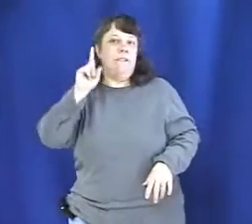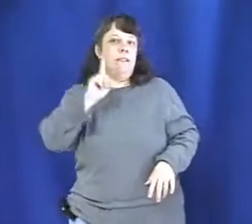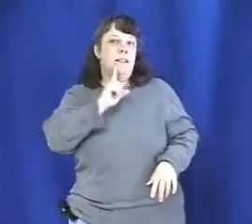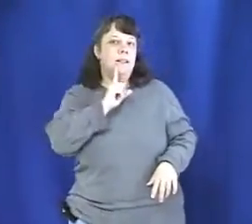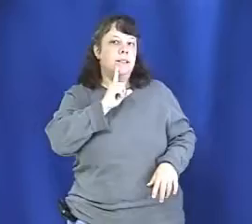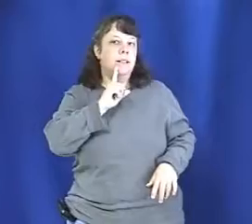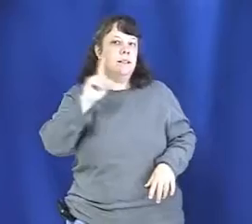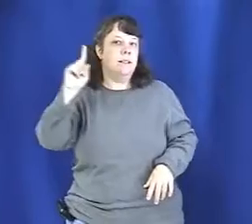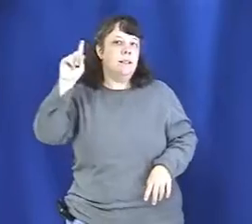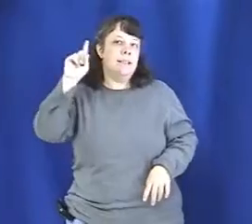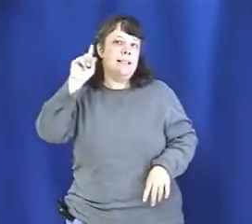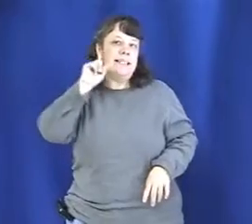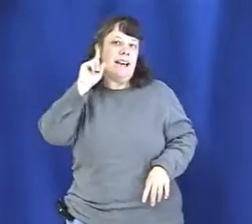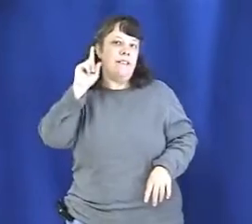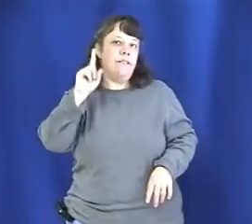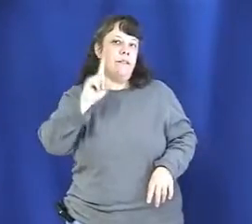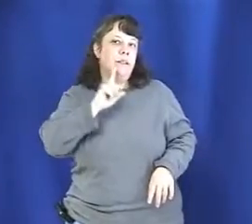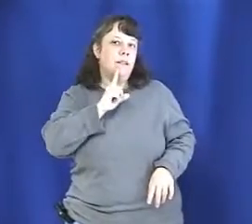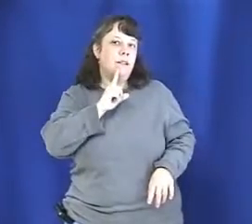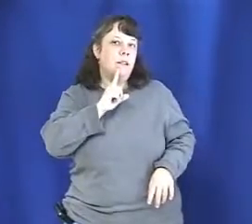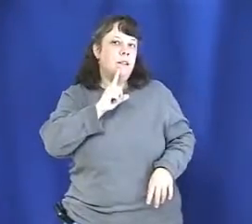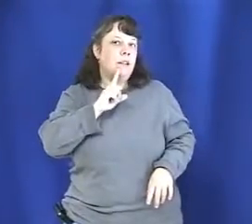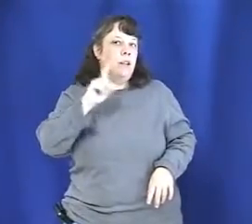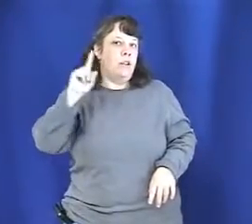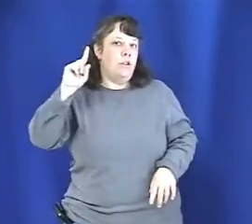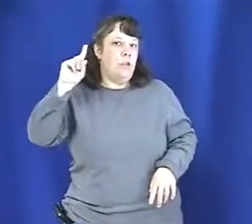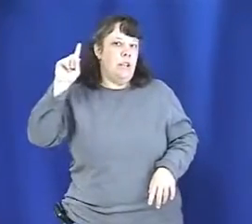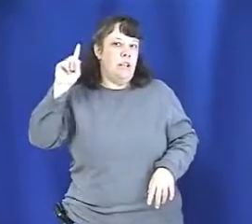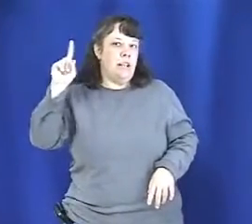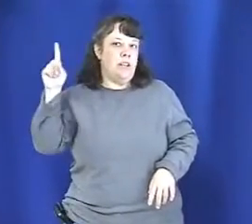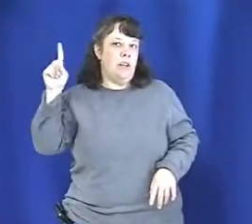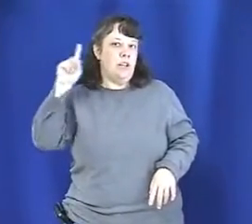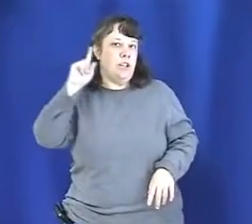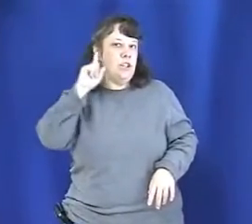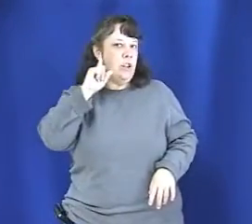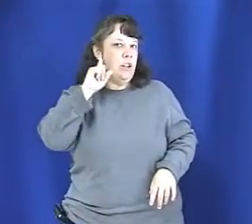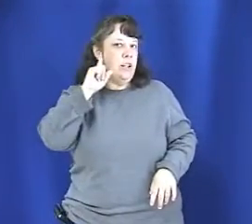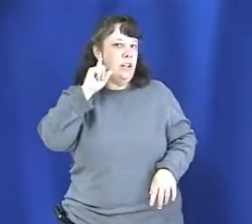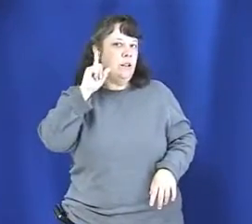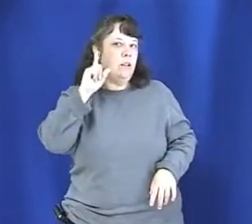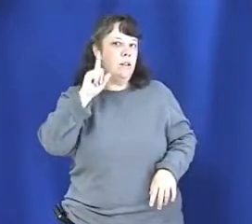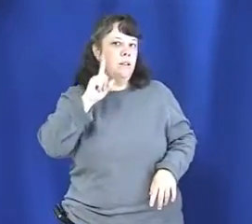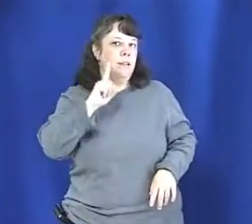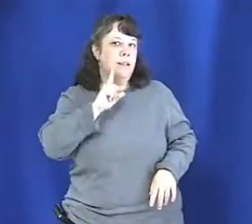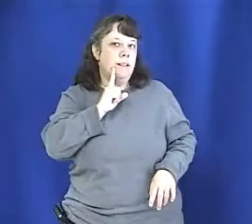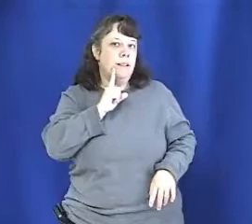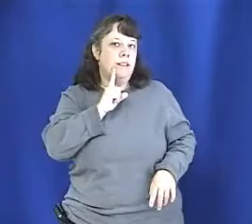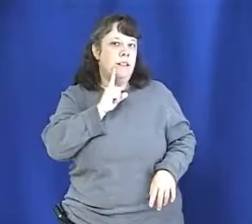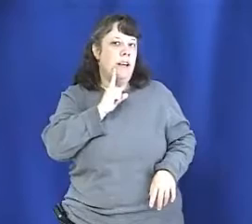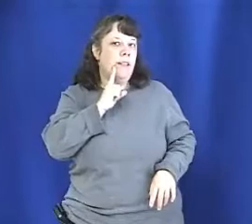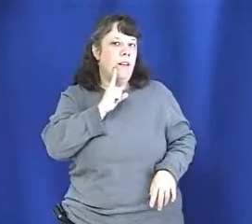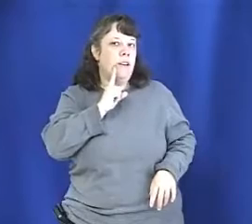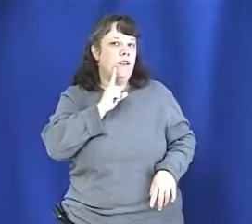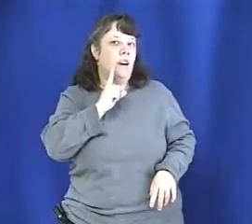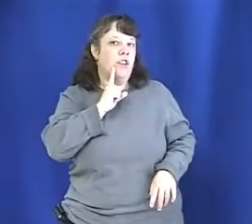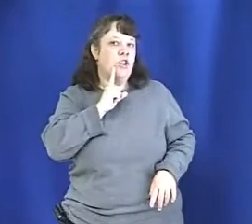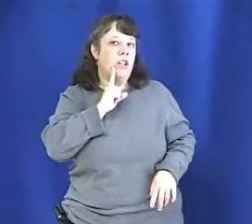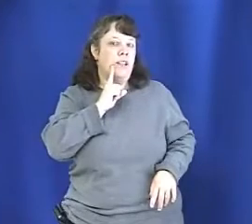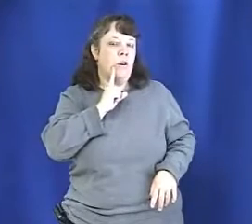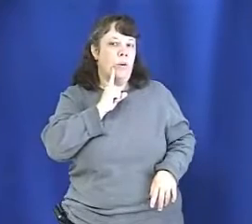Deaf. Deaf. Index finger touches near the ear, on the chin at the corner